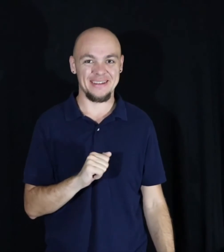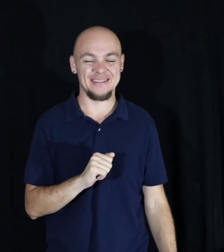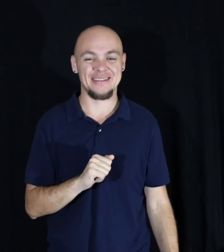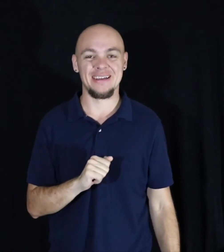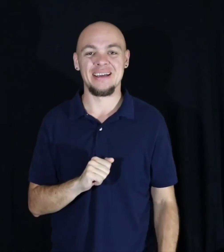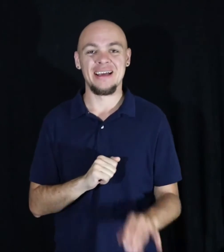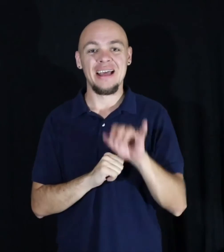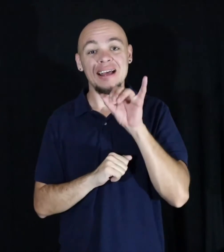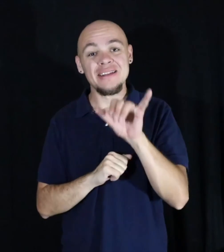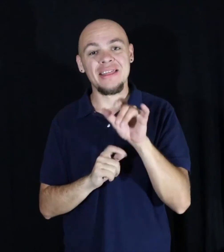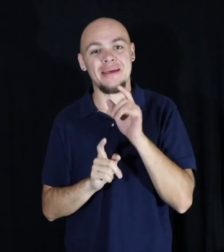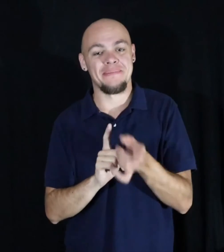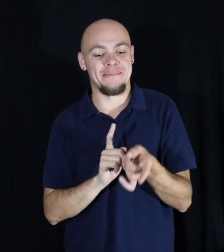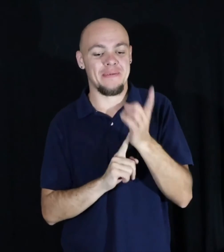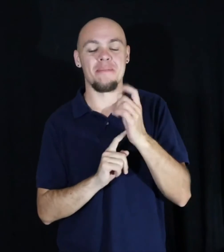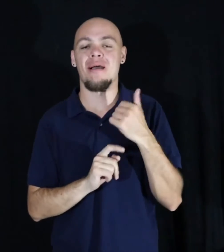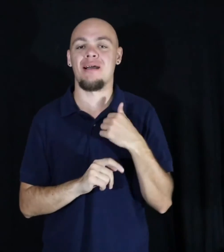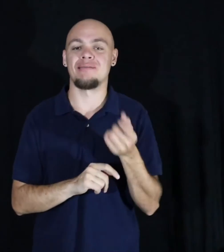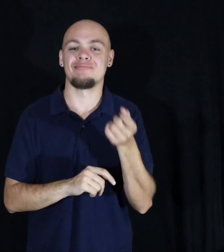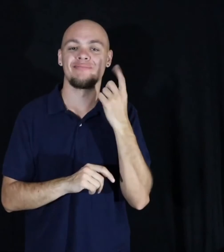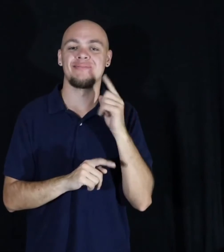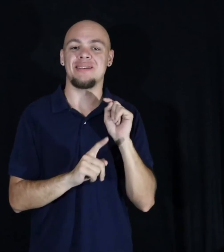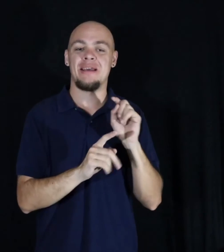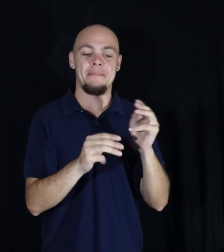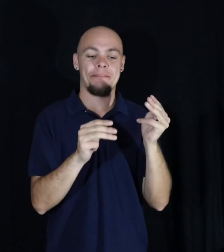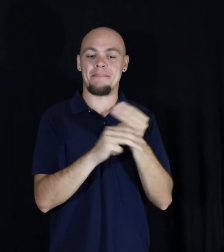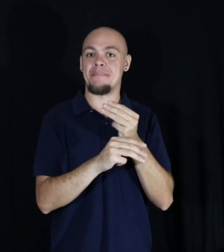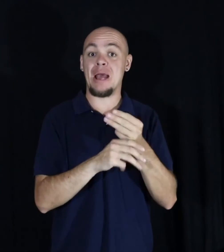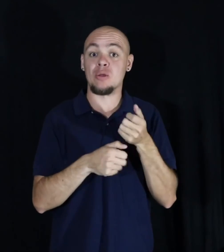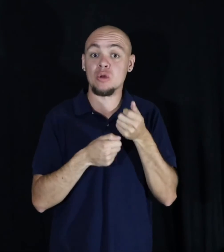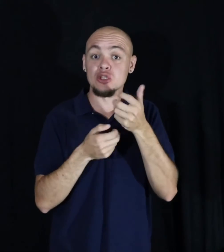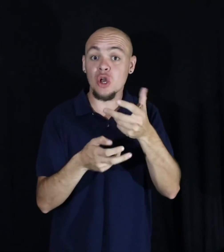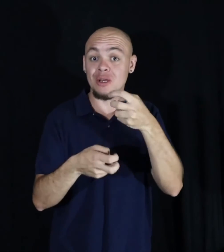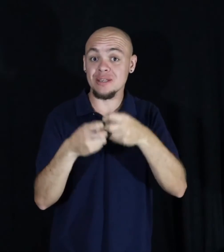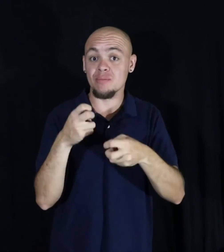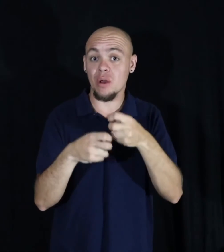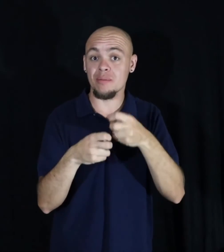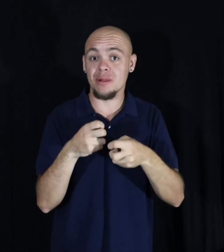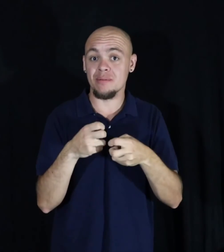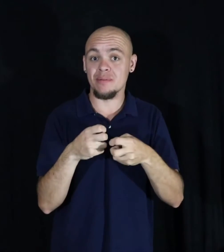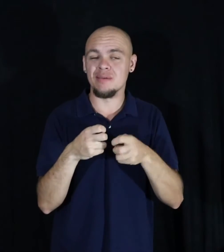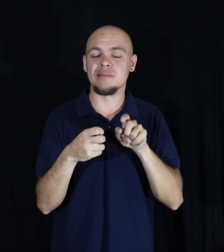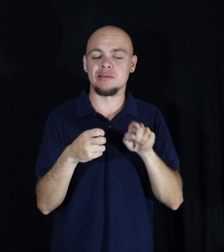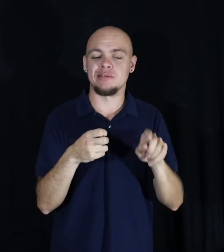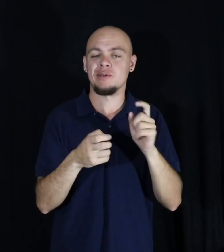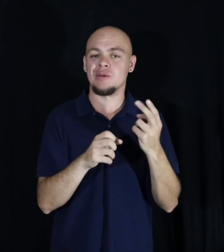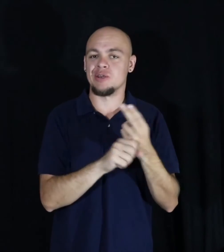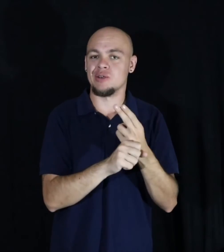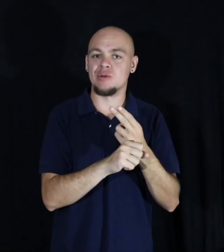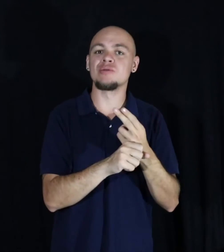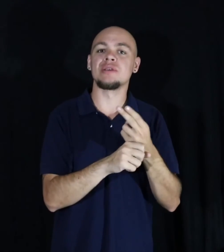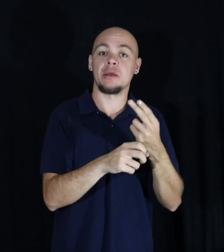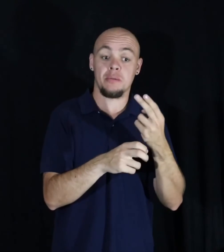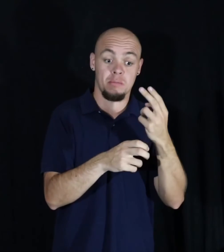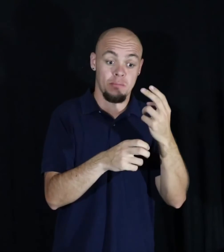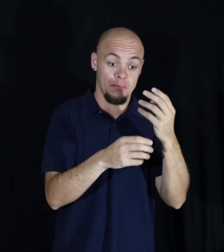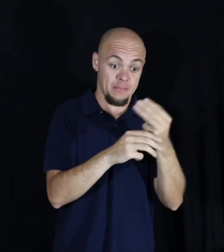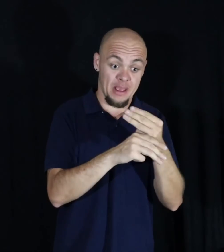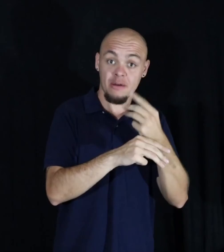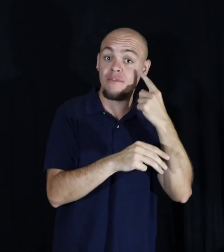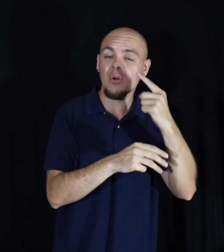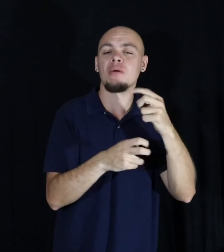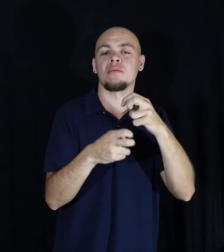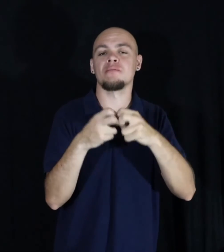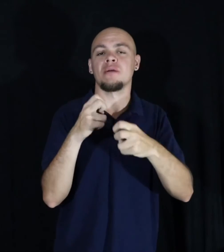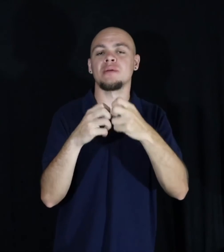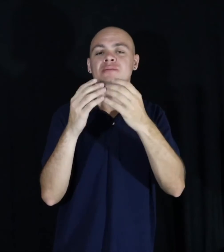At that moment, math was no longer causing problems for her, but she was using math to solve problems as